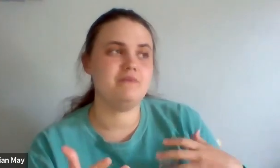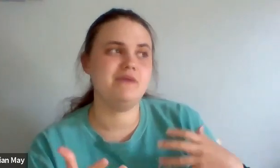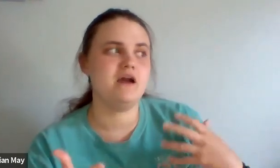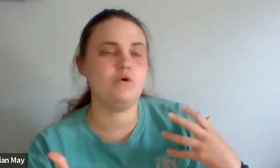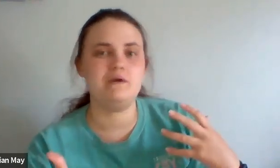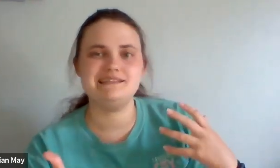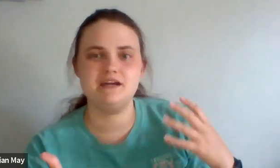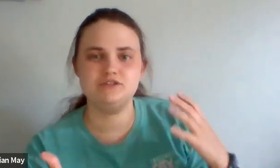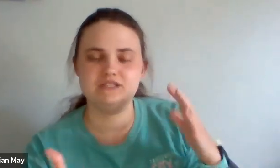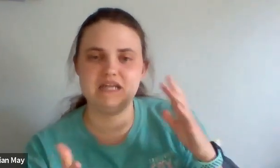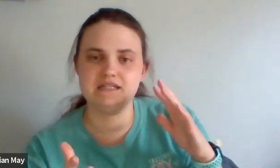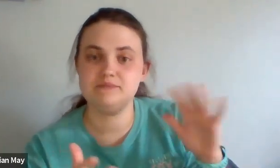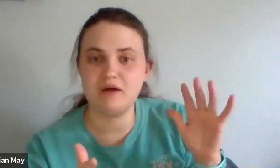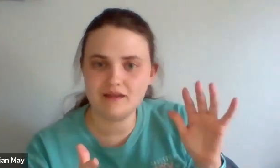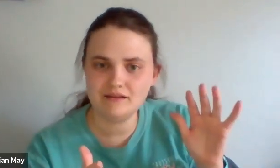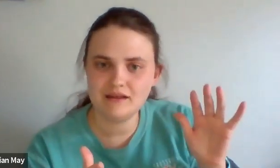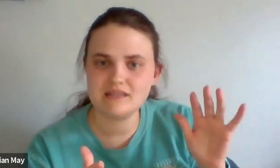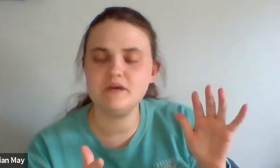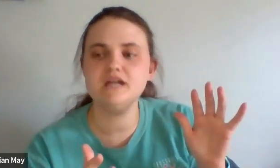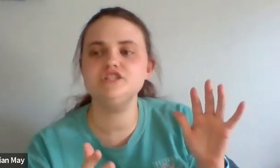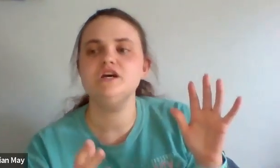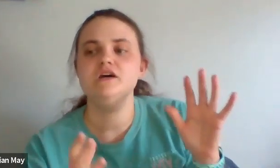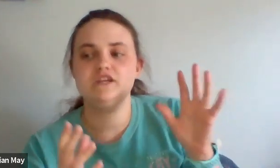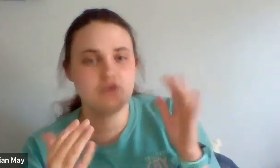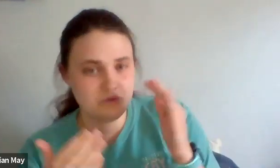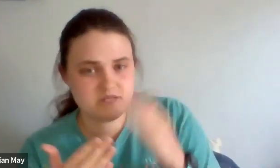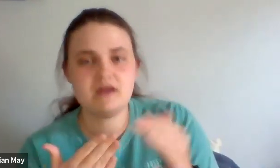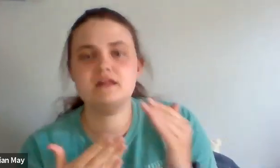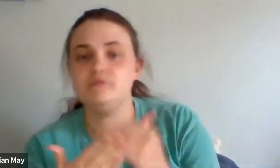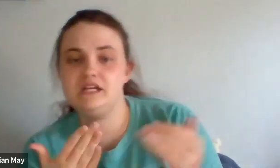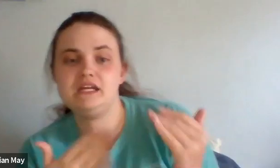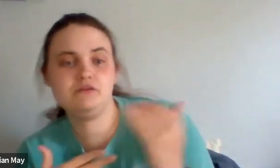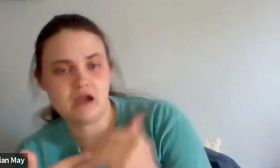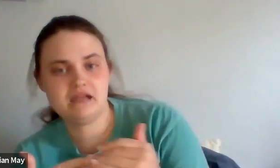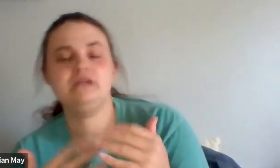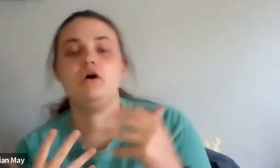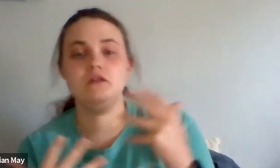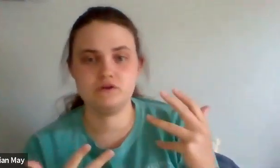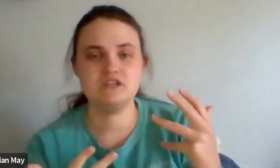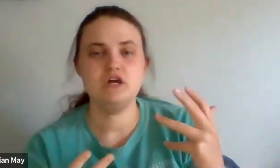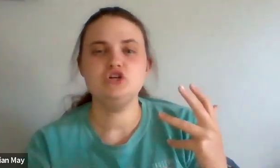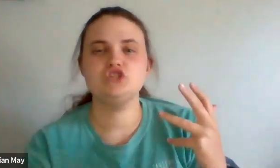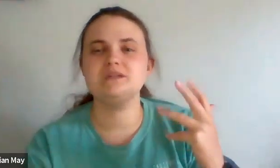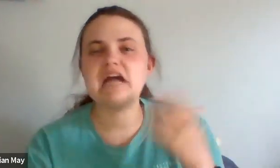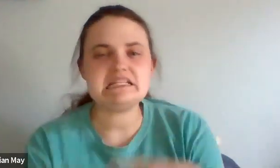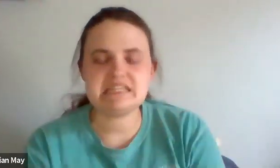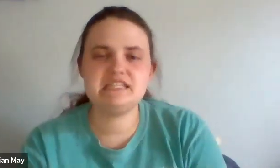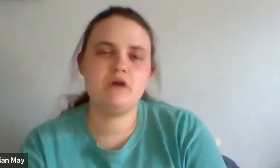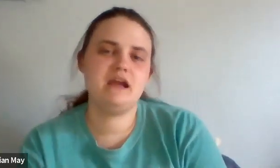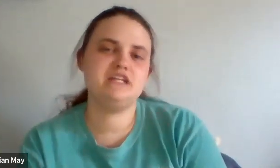may not always understand spelling as much. They struggle with spelling, reading, writing, all of those. So it's not as easy where I can just